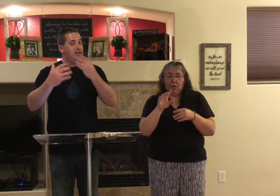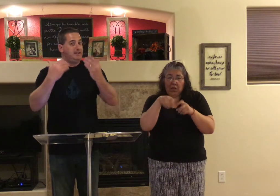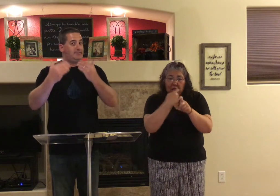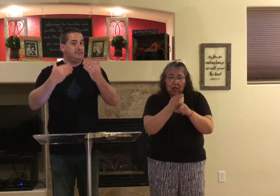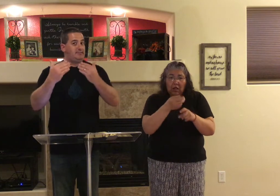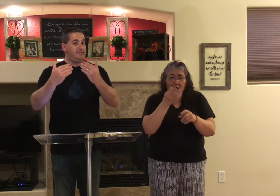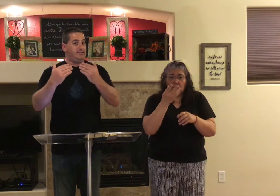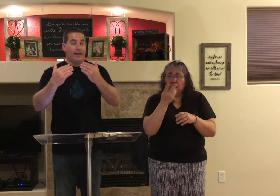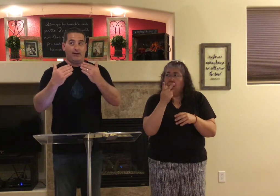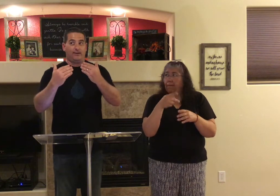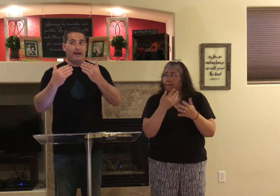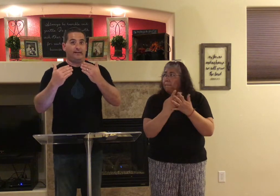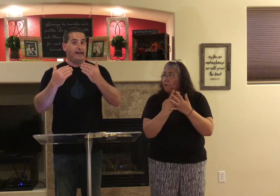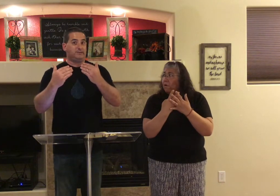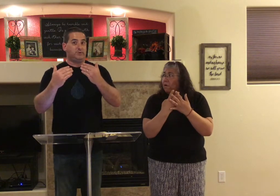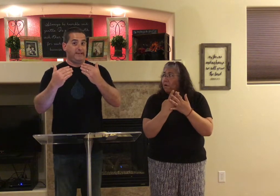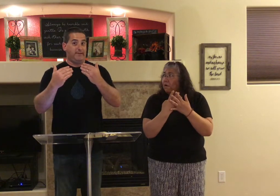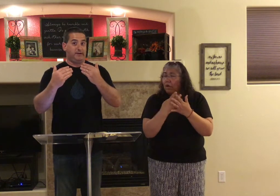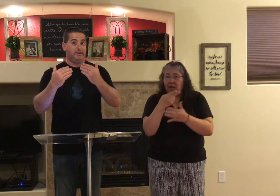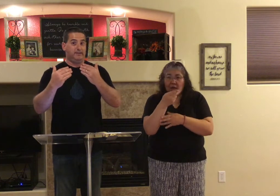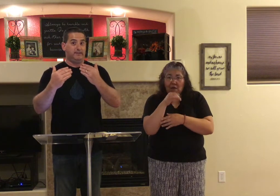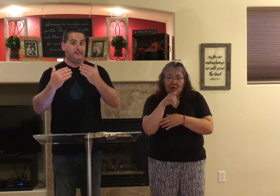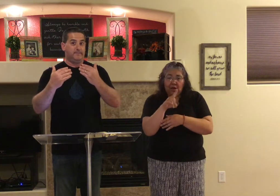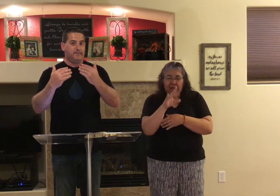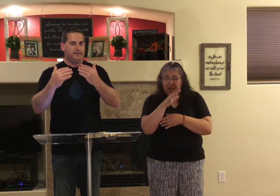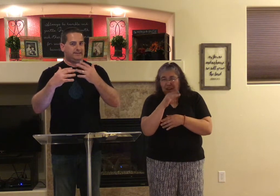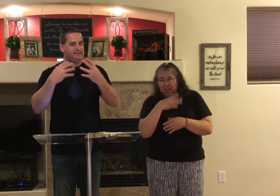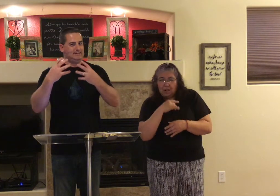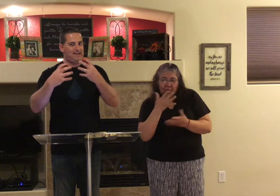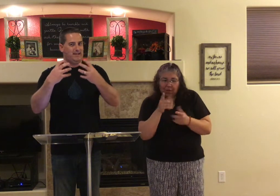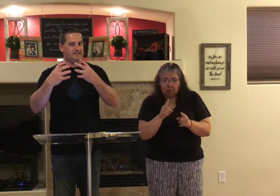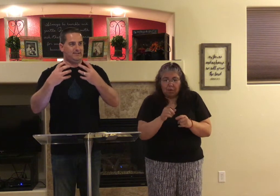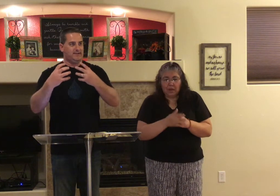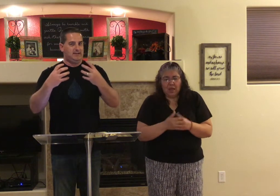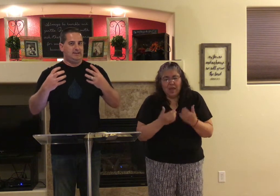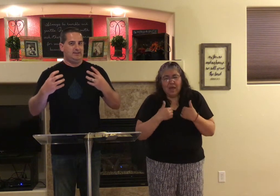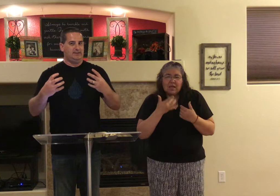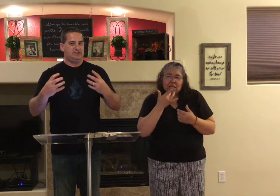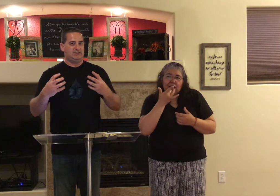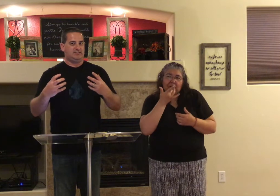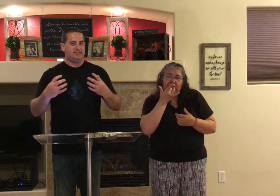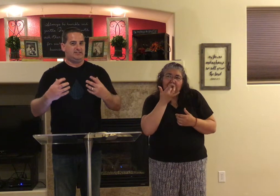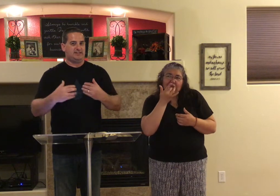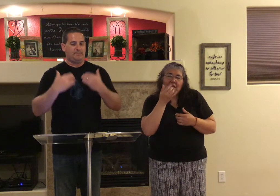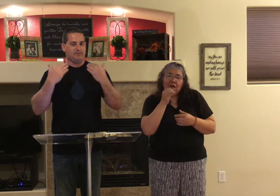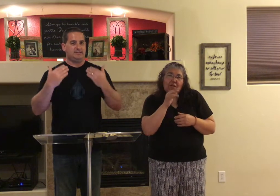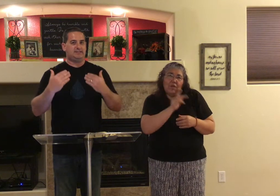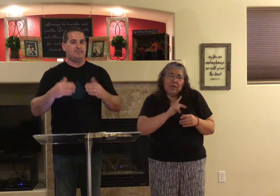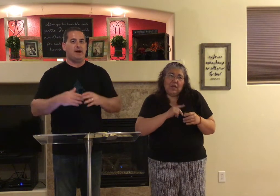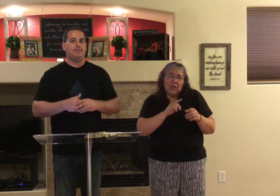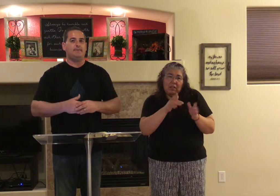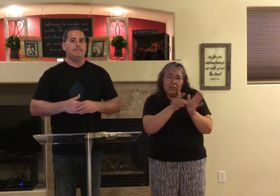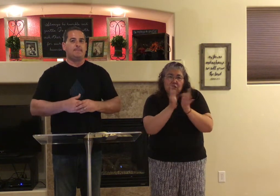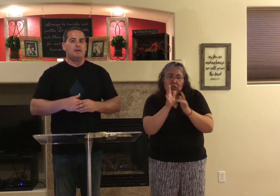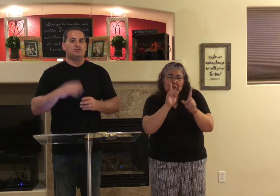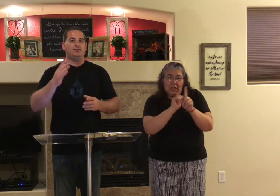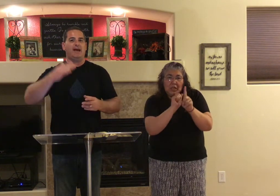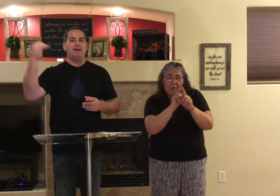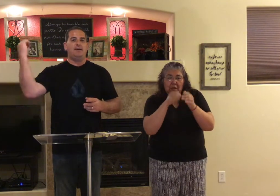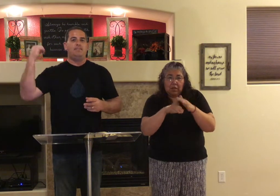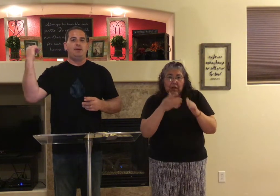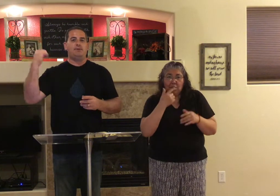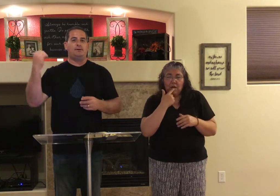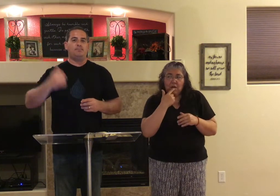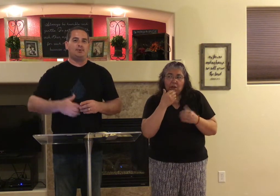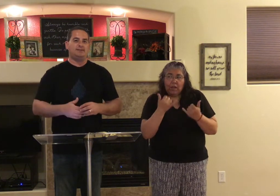and Herod kind of likes what's happening here. He's got the taste of killing Jesus' disciples in his mouth. So he's